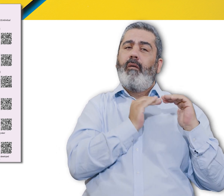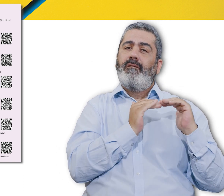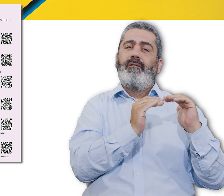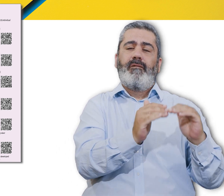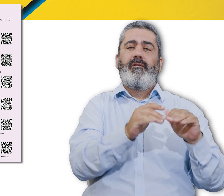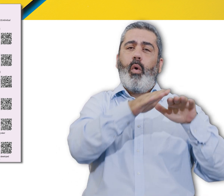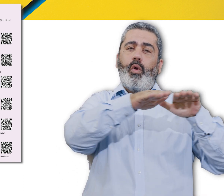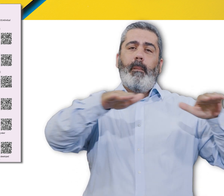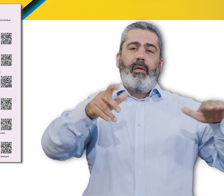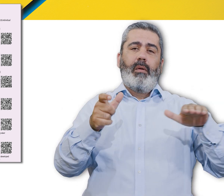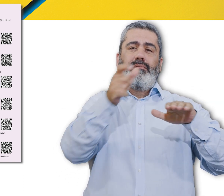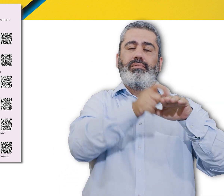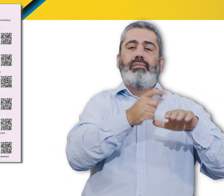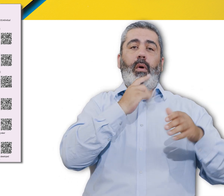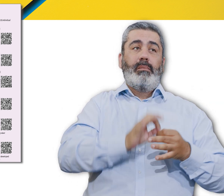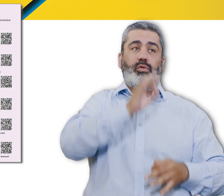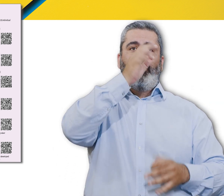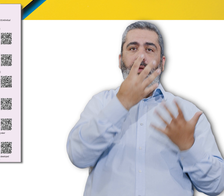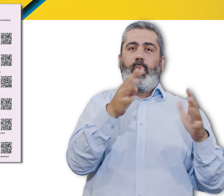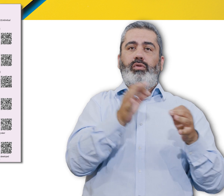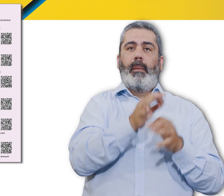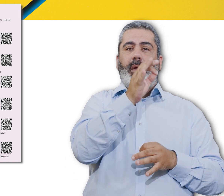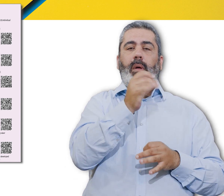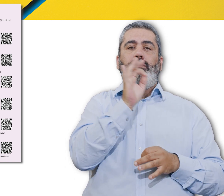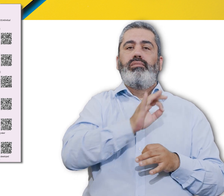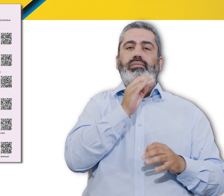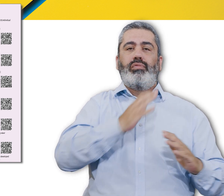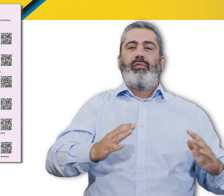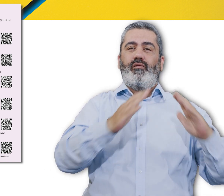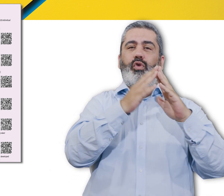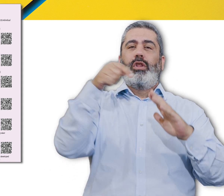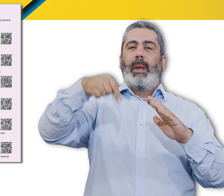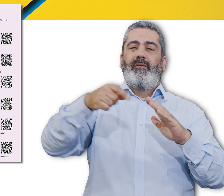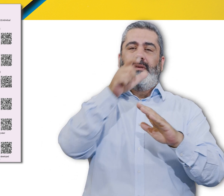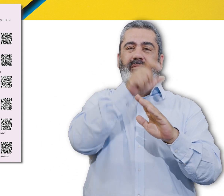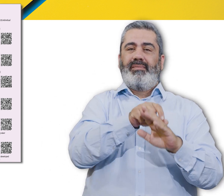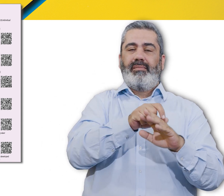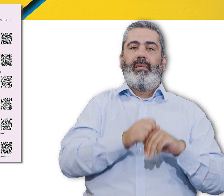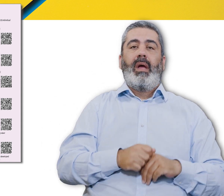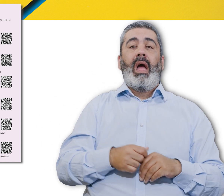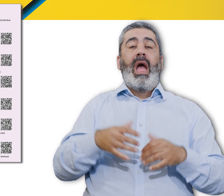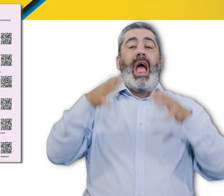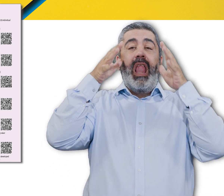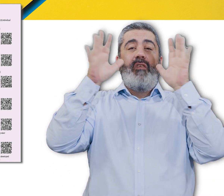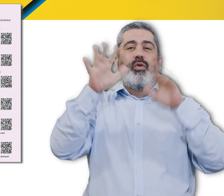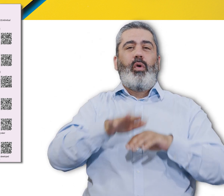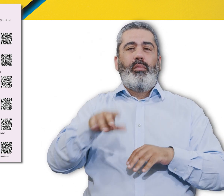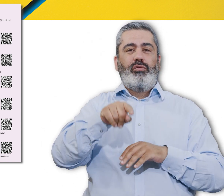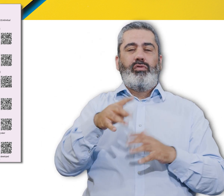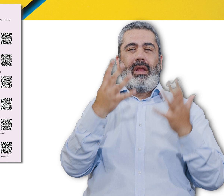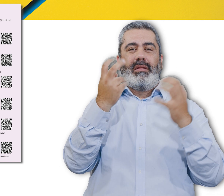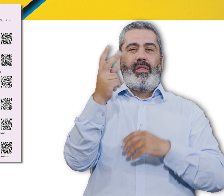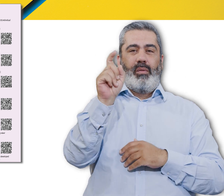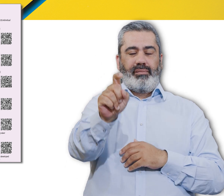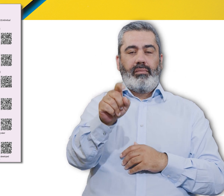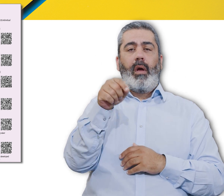Well-preserved traditional village, built near a plateau, alt. 960 m, on the slopes of Tinfit. Lefatapo,